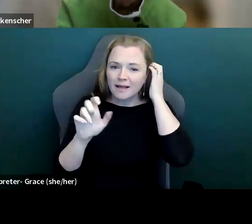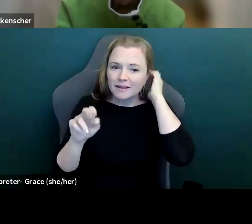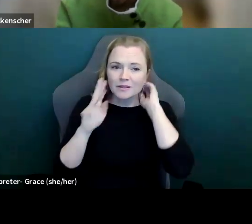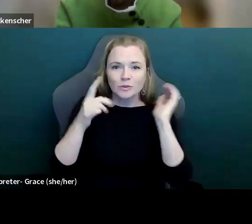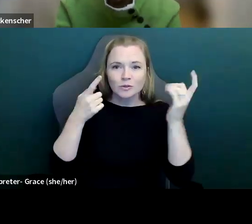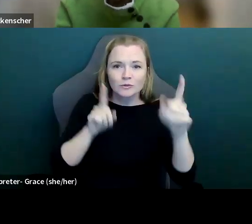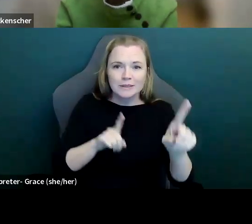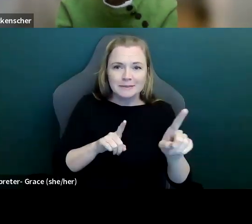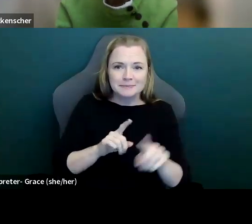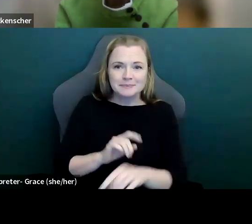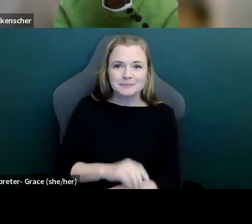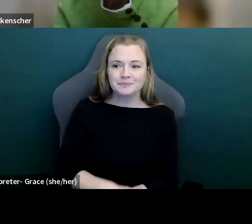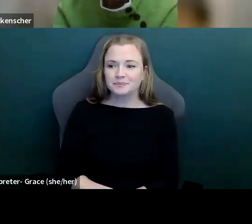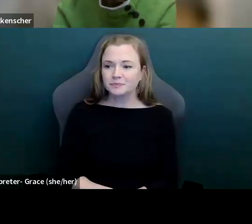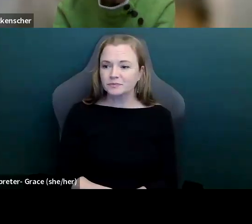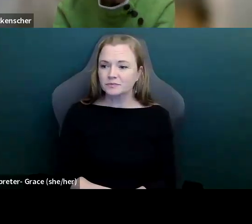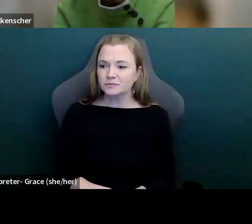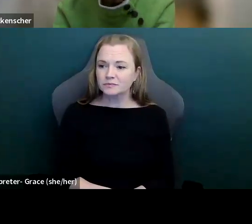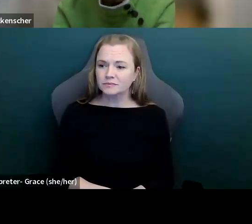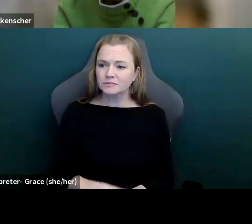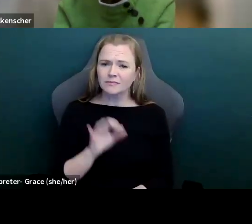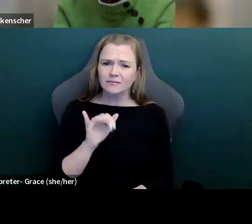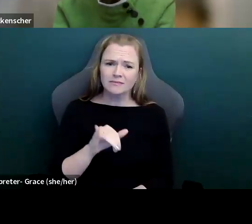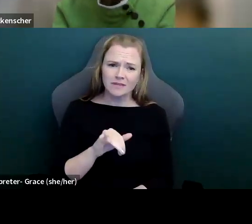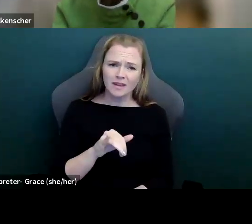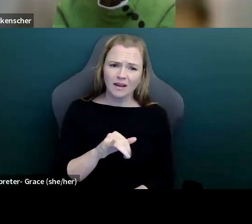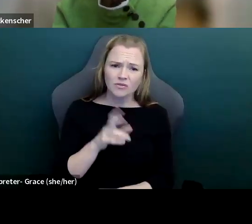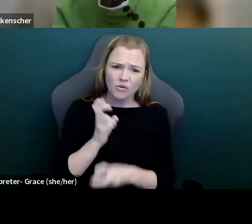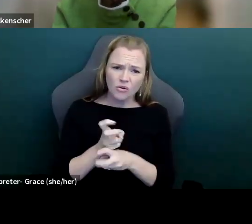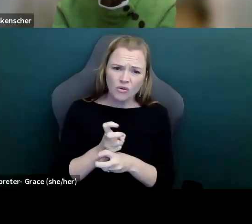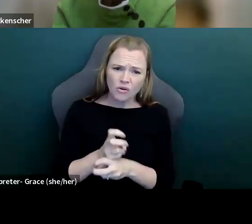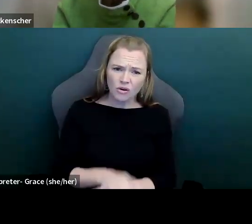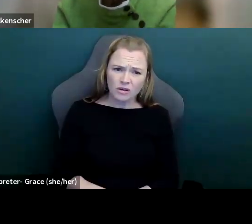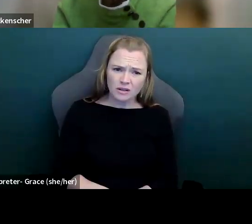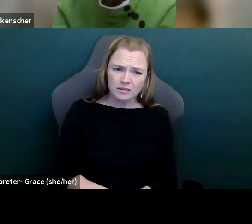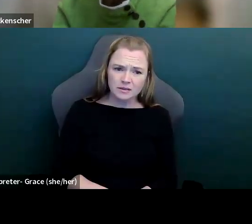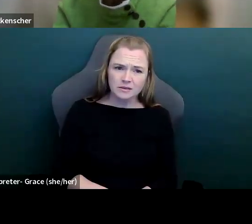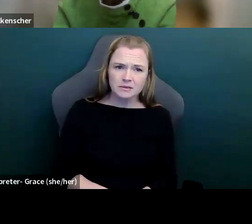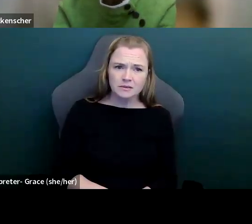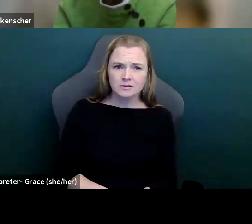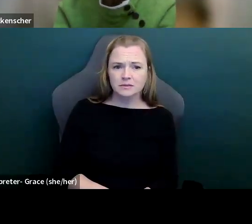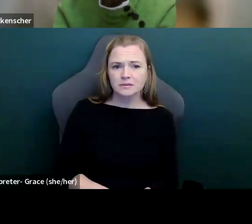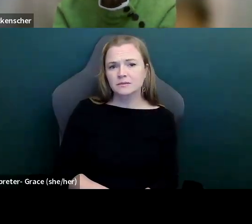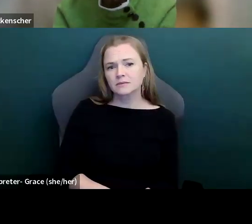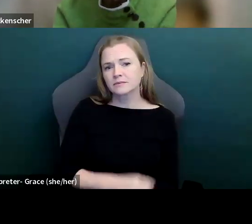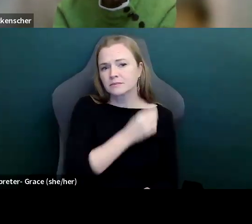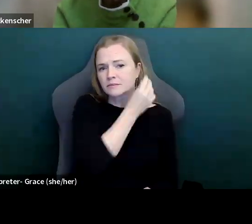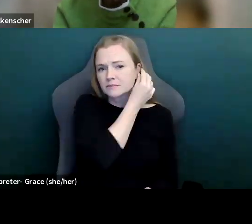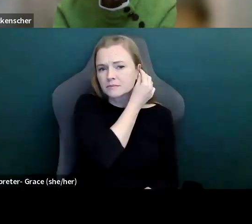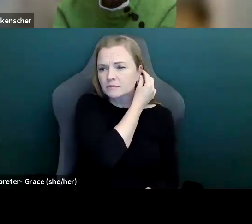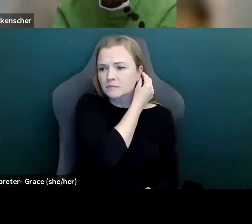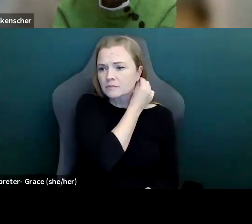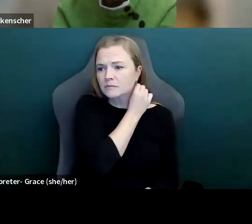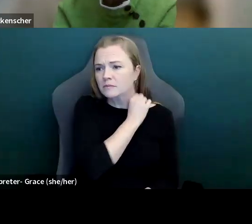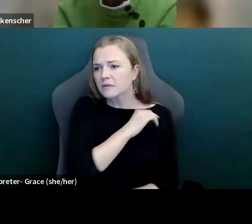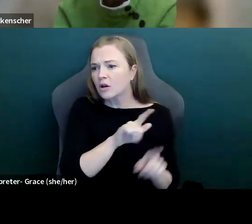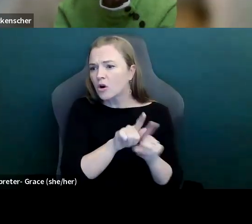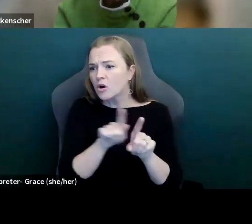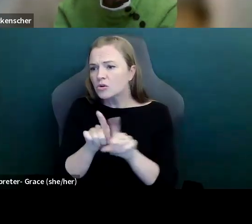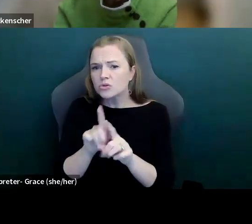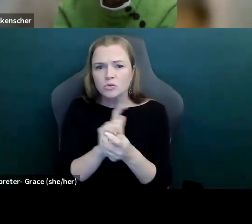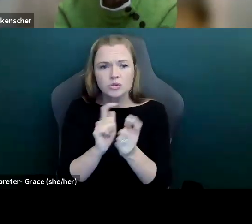one, but that makes it hard. They've also changed what used to be